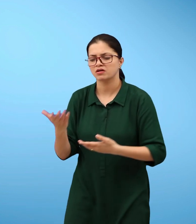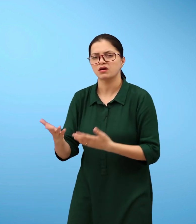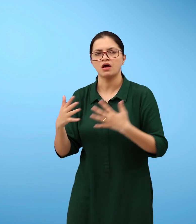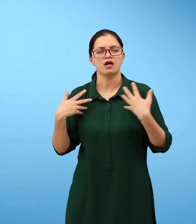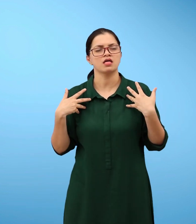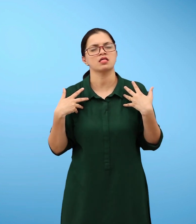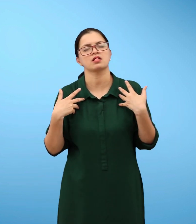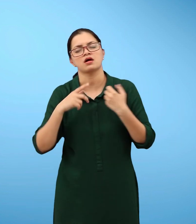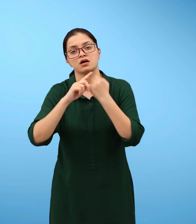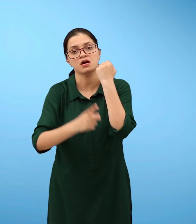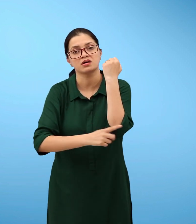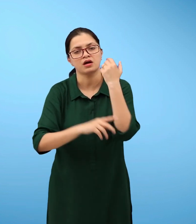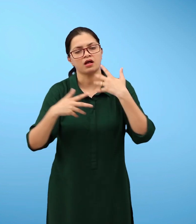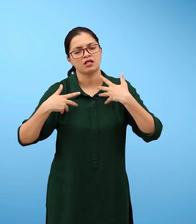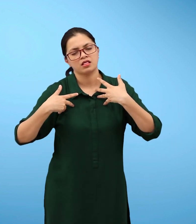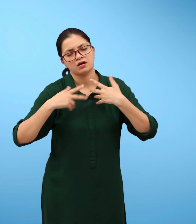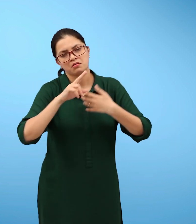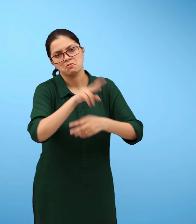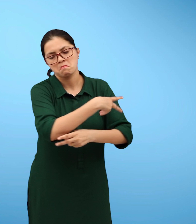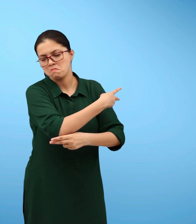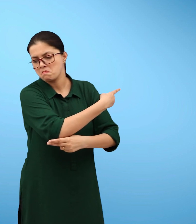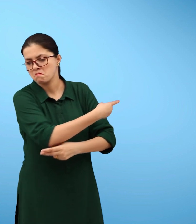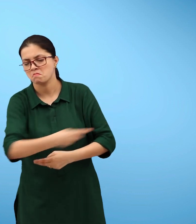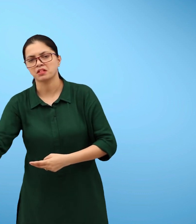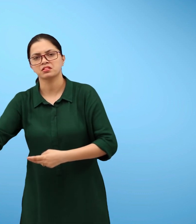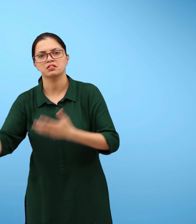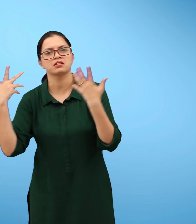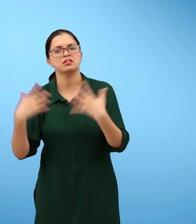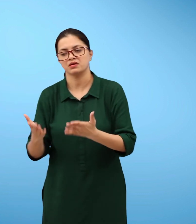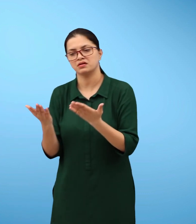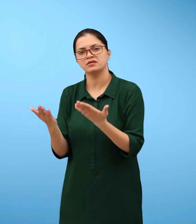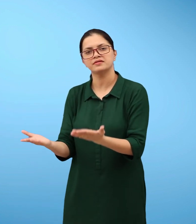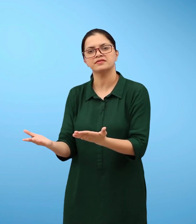Exhausted with the effort, he fell down and lay dying.